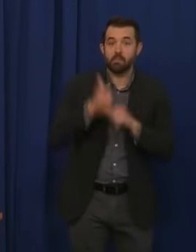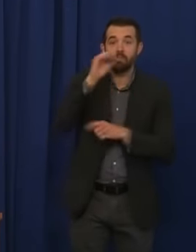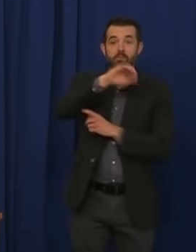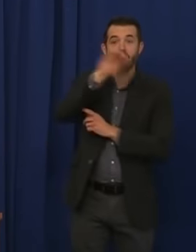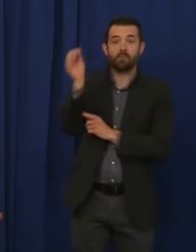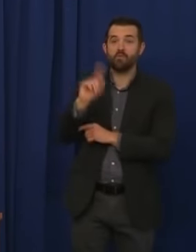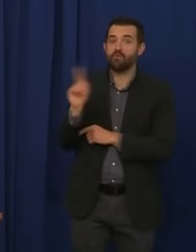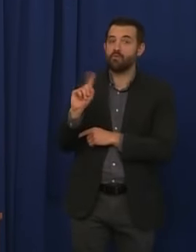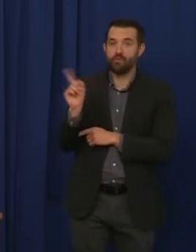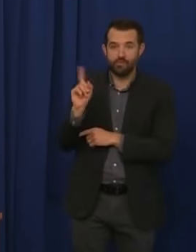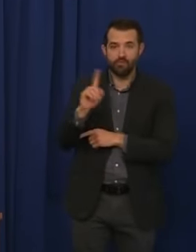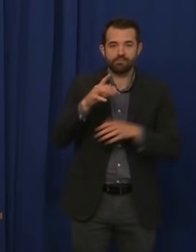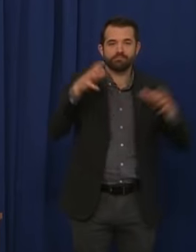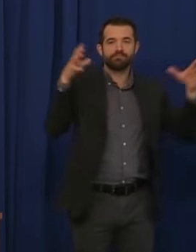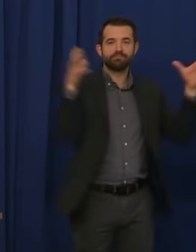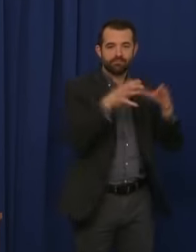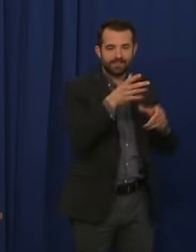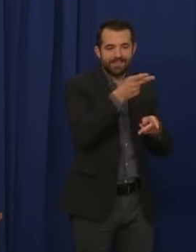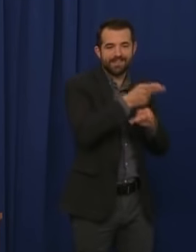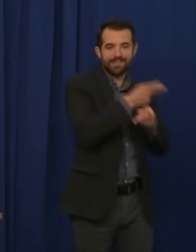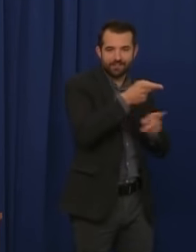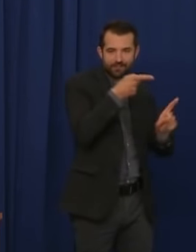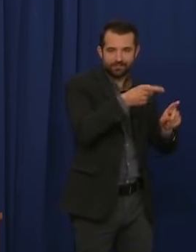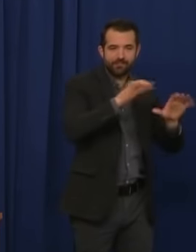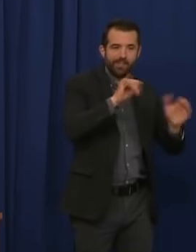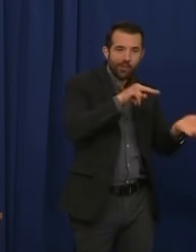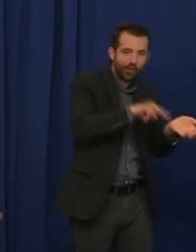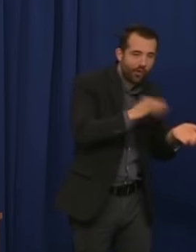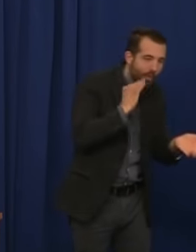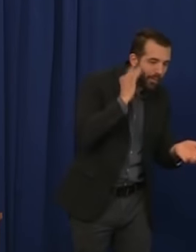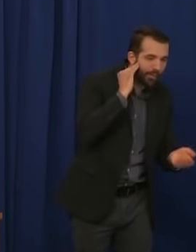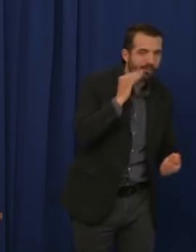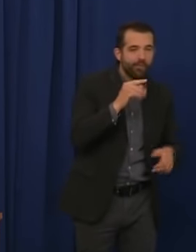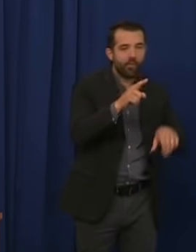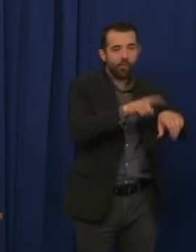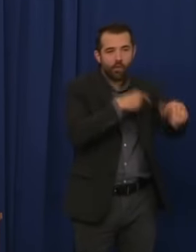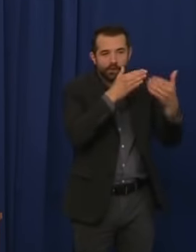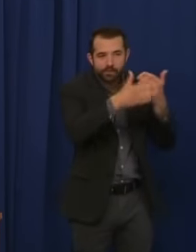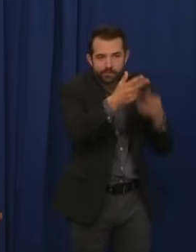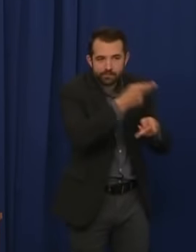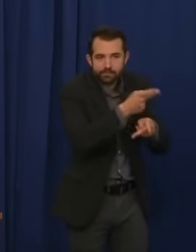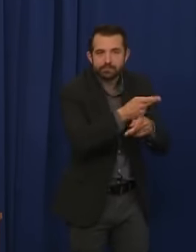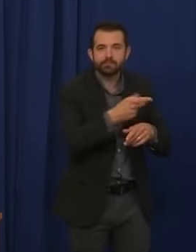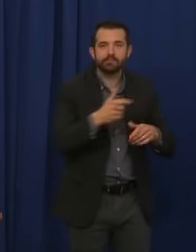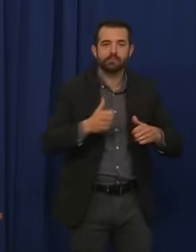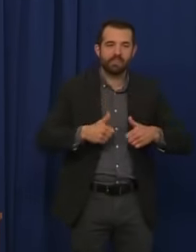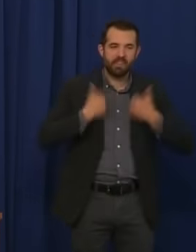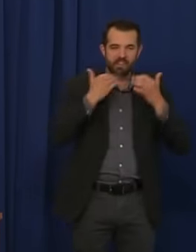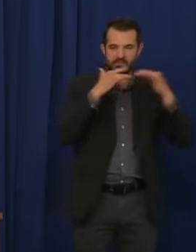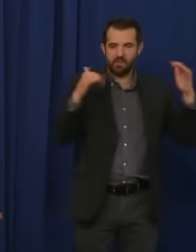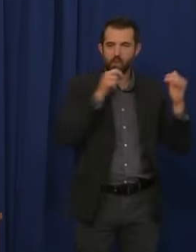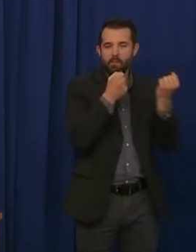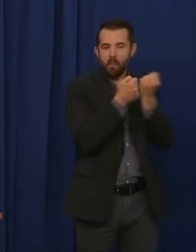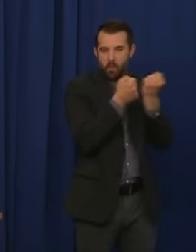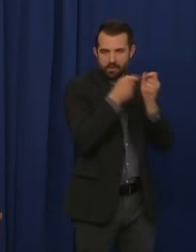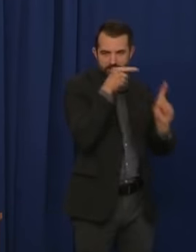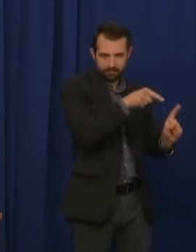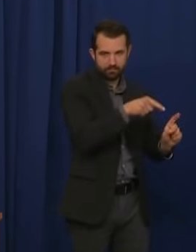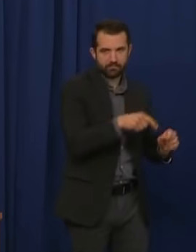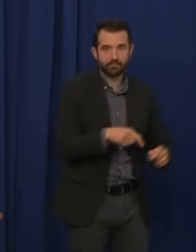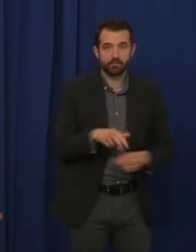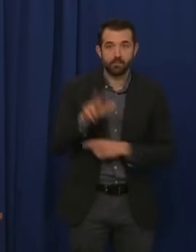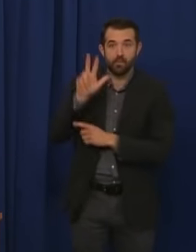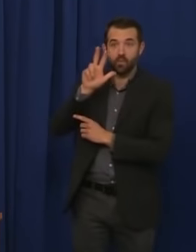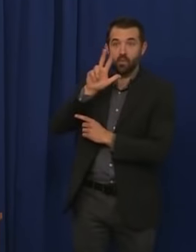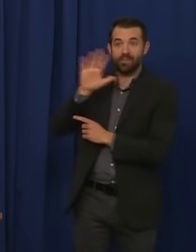to congregate care settings, like the nursing homes that we've been talking about. Similarly, today,